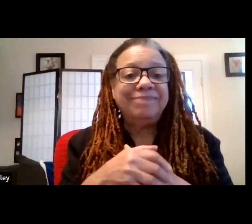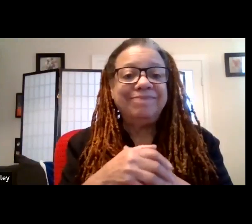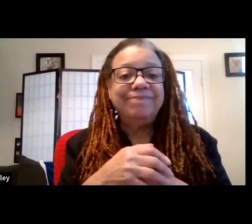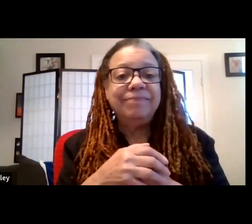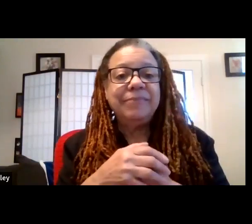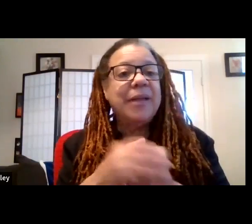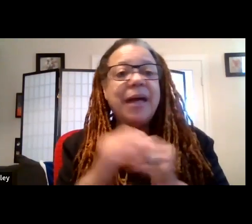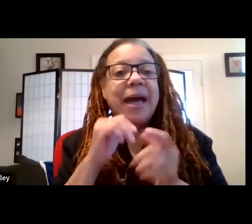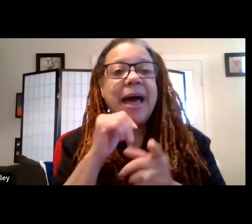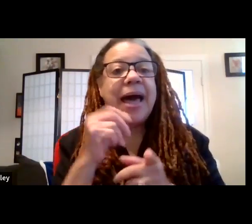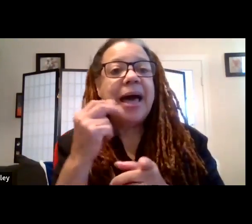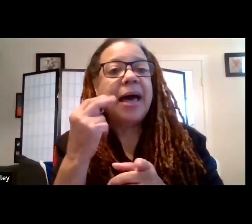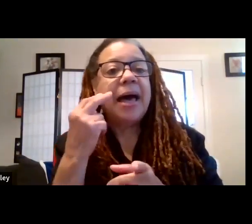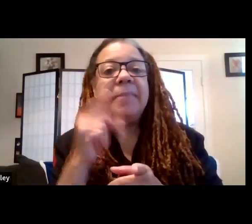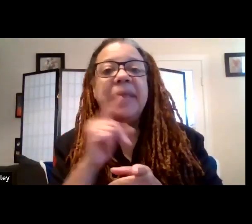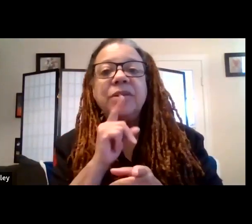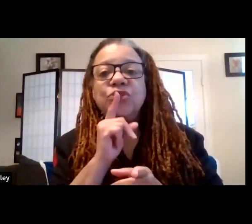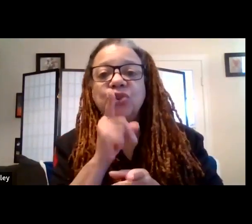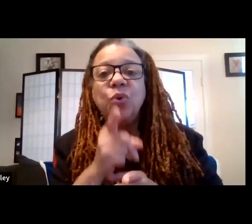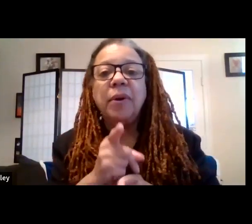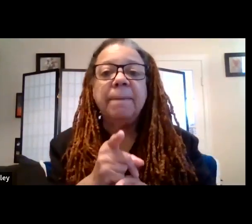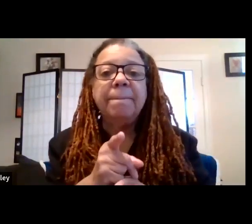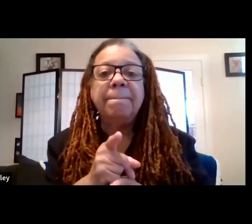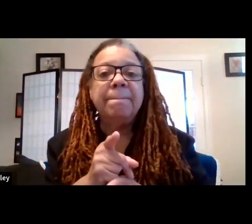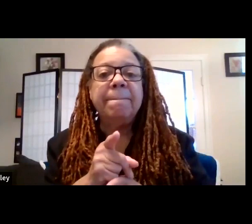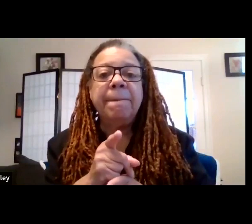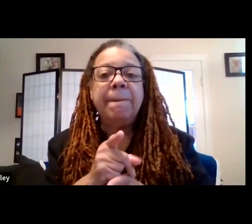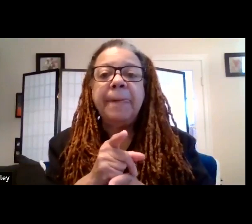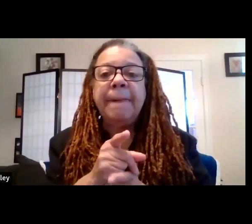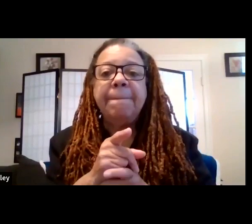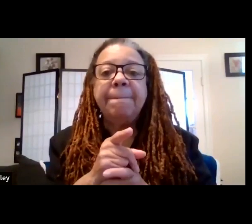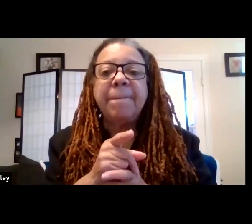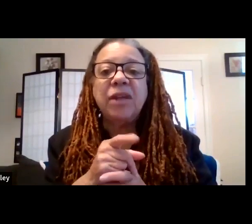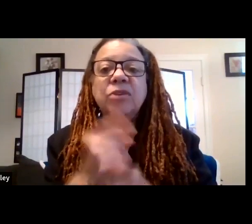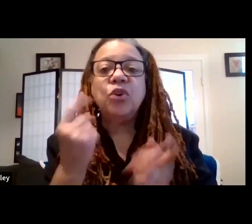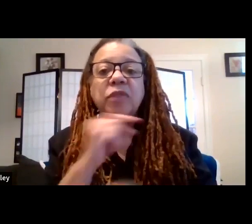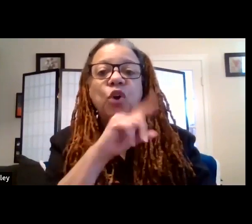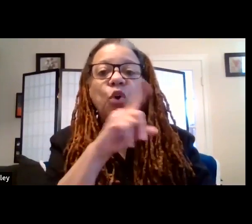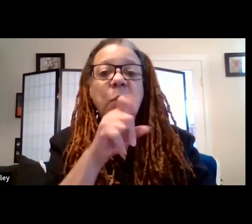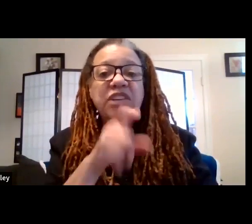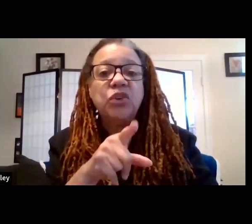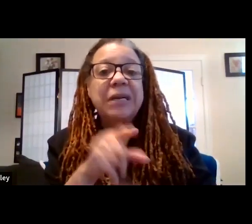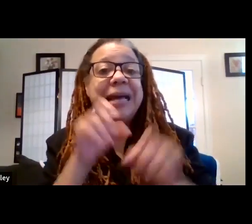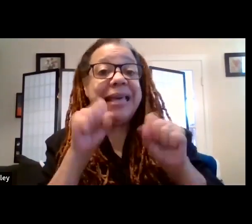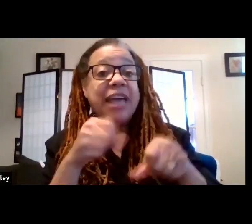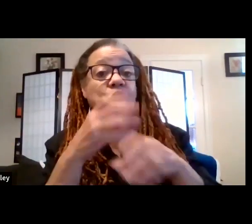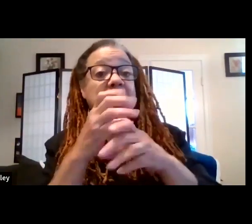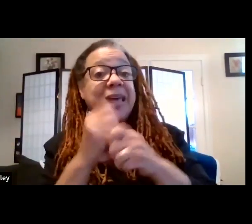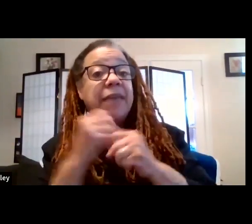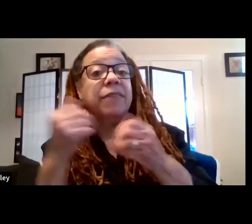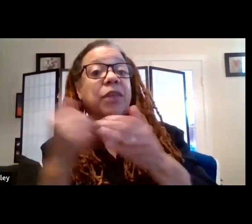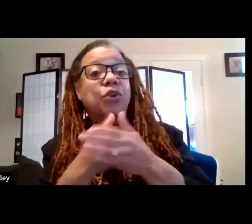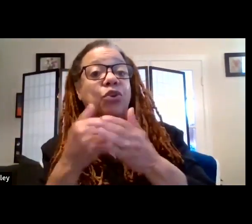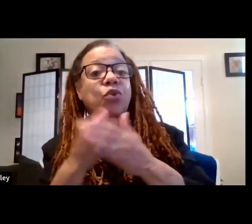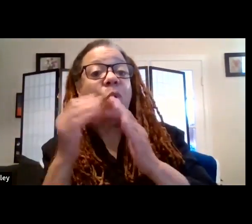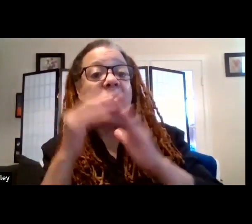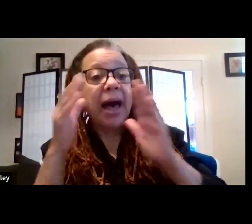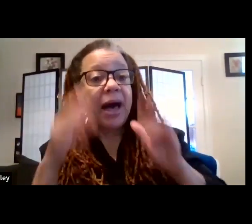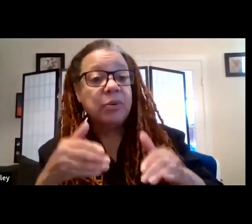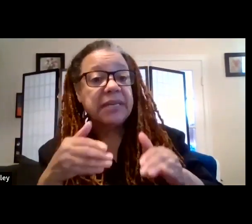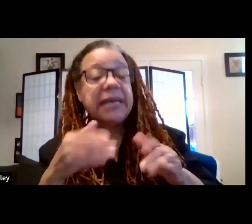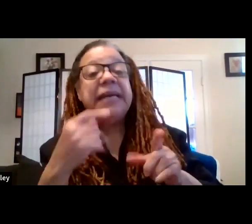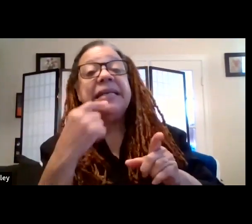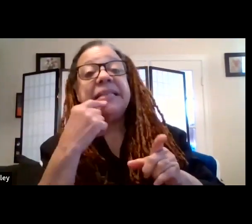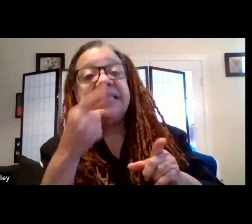I'm not sure. So the question again was, can you get the new housing czar to tell families what they